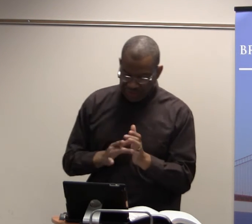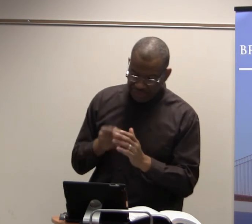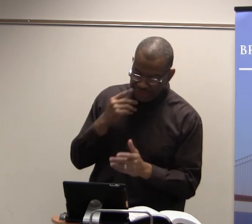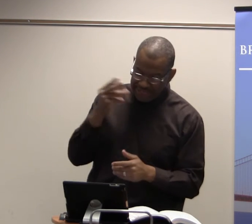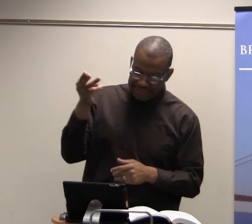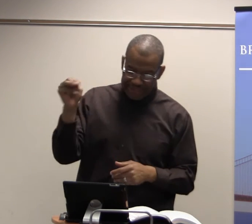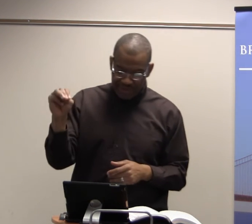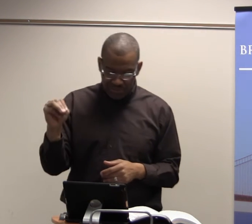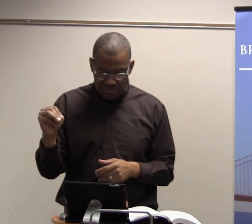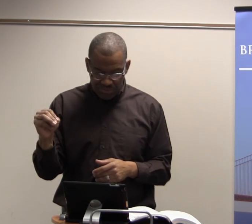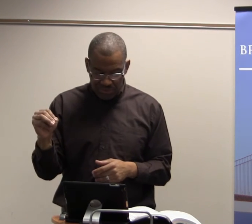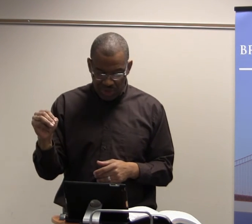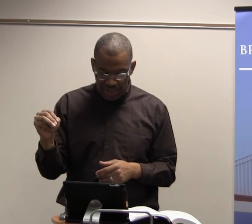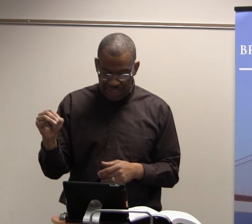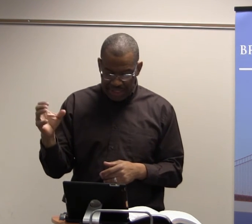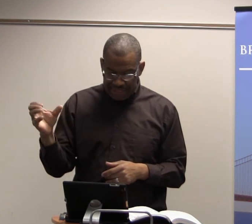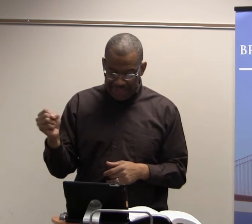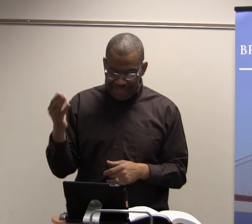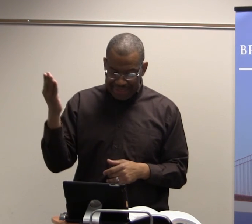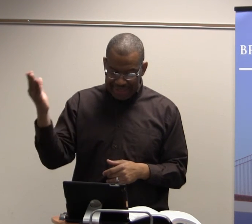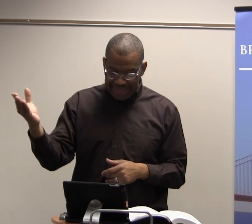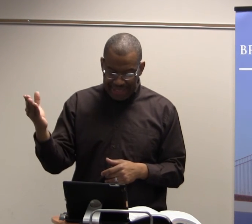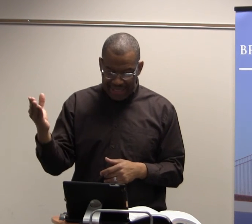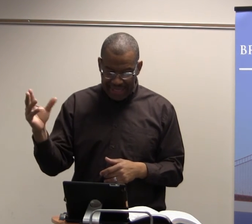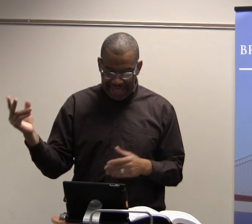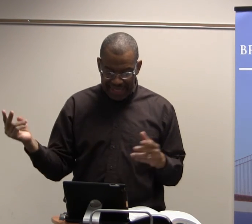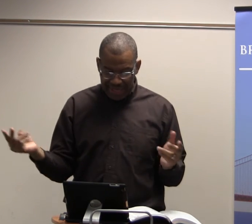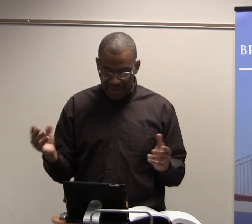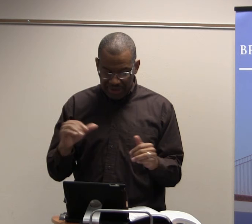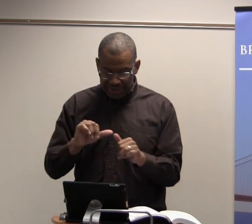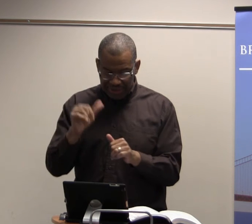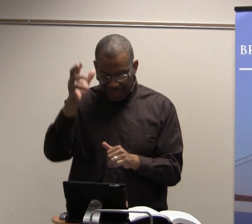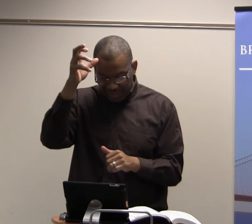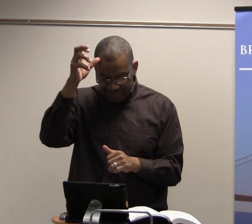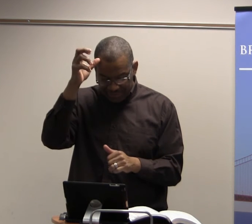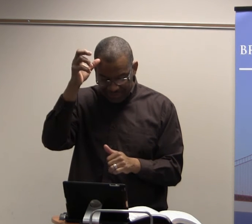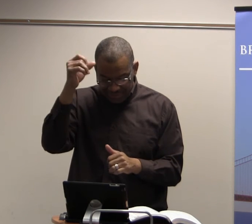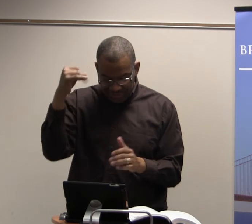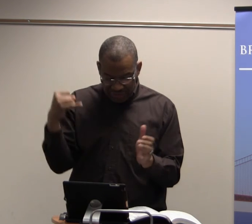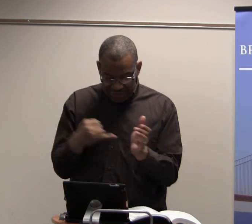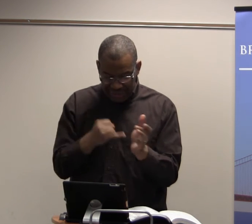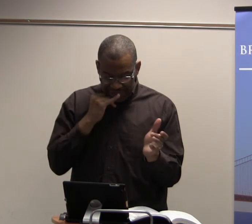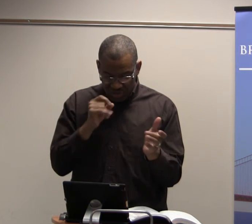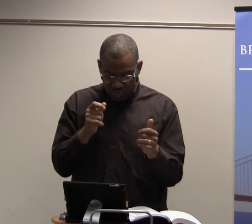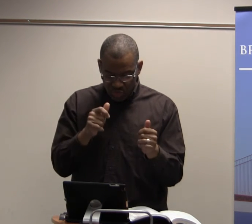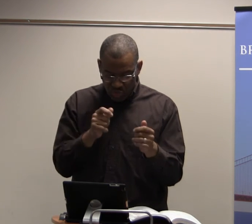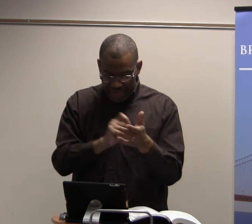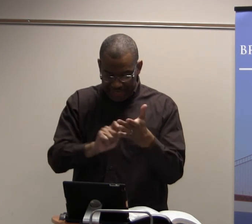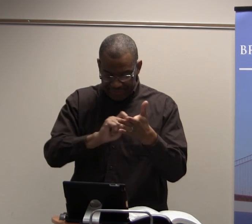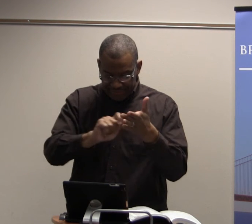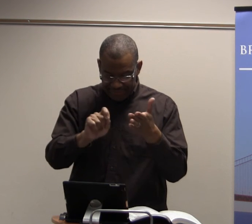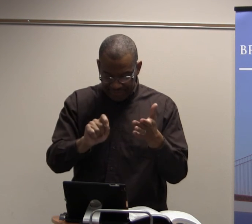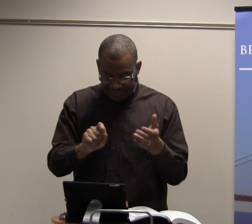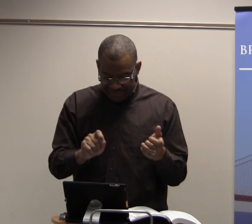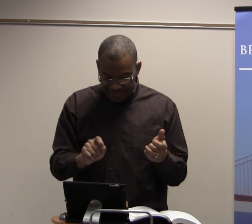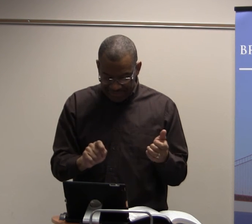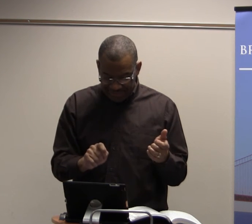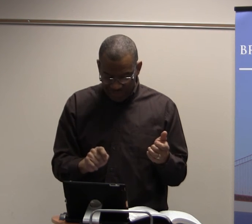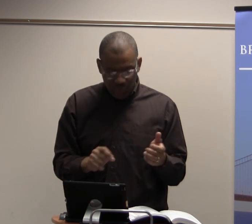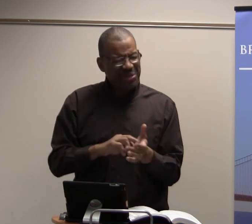Jesus said to him, get thee hither, Satan, for it is written. What do you